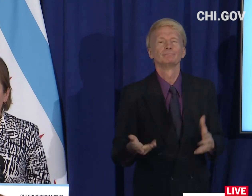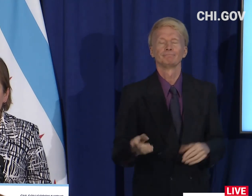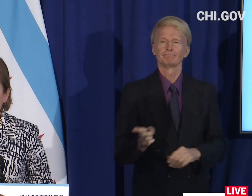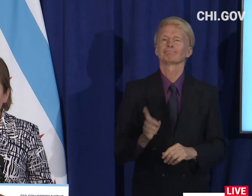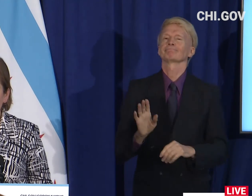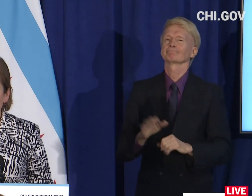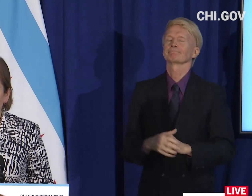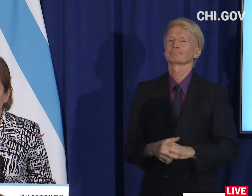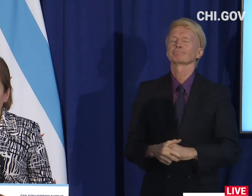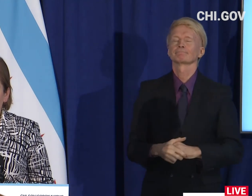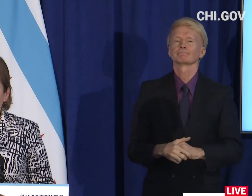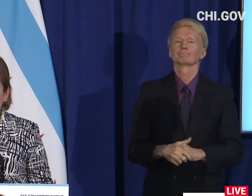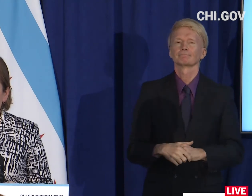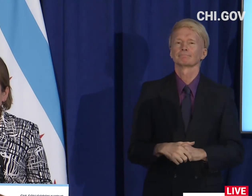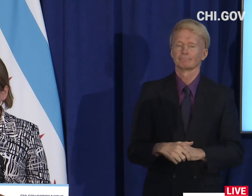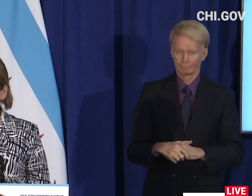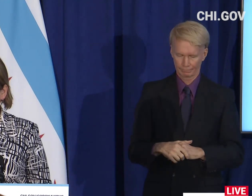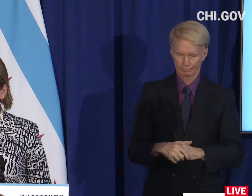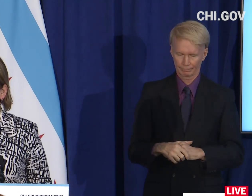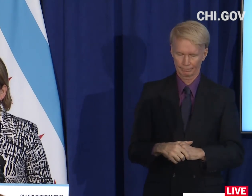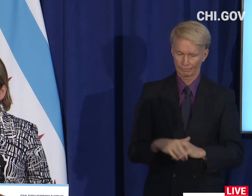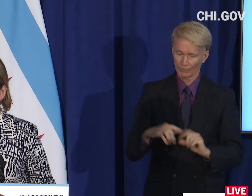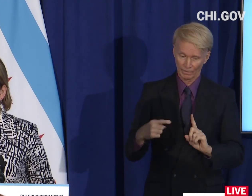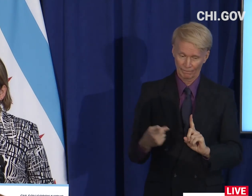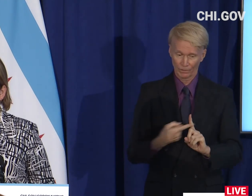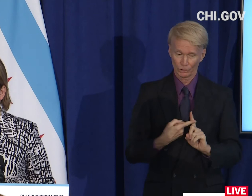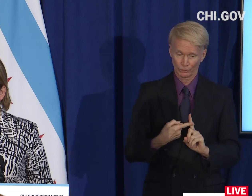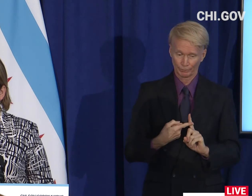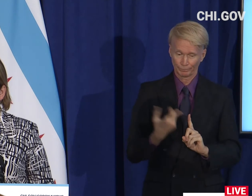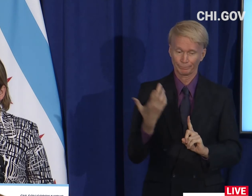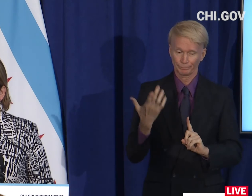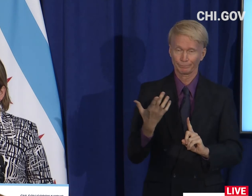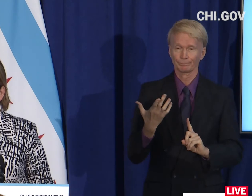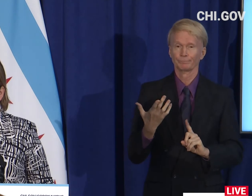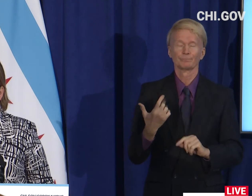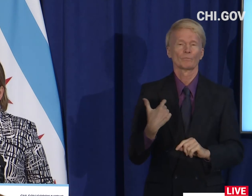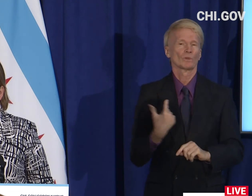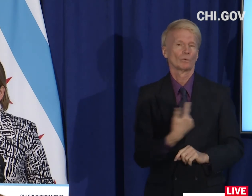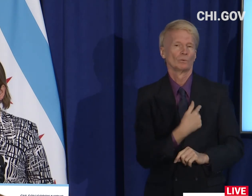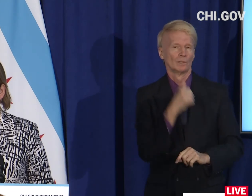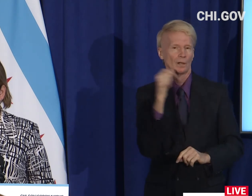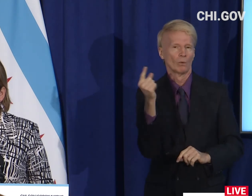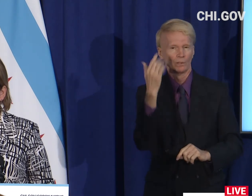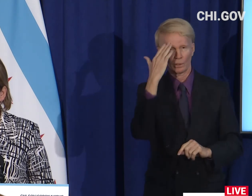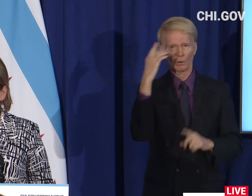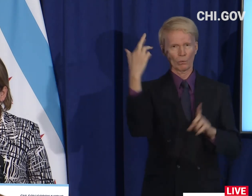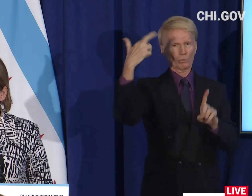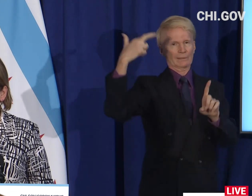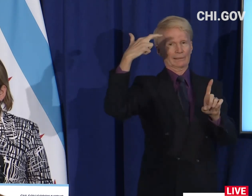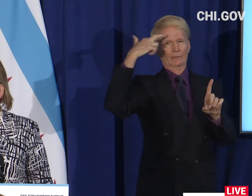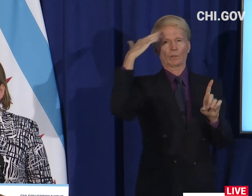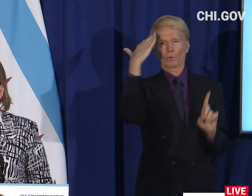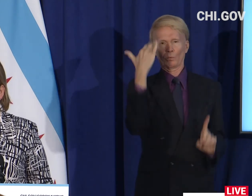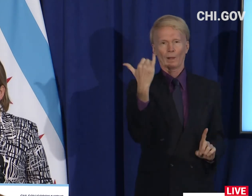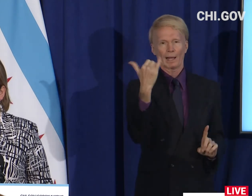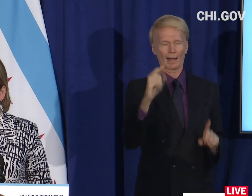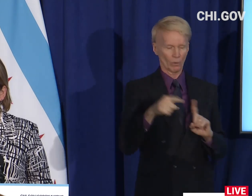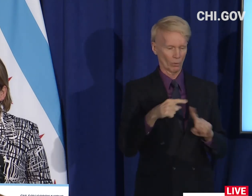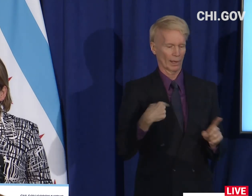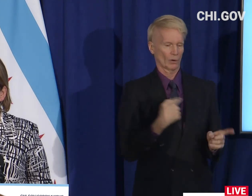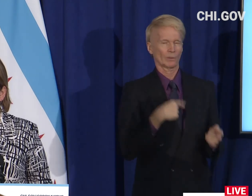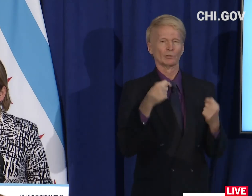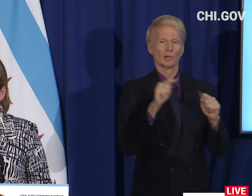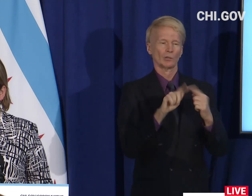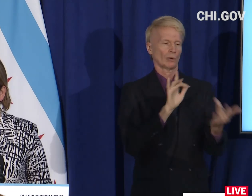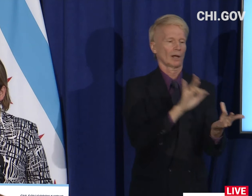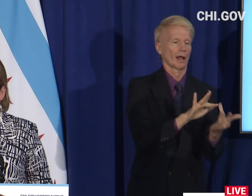is, so first and foremost, we do not always know causation when we're doing case investigation and contact